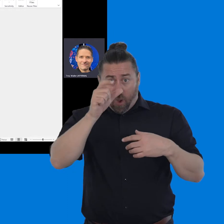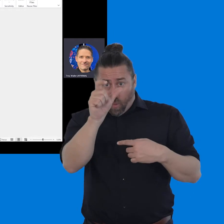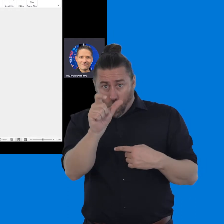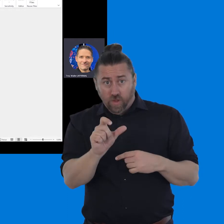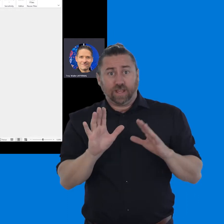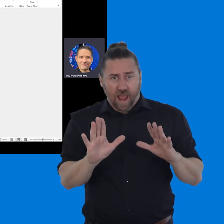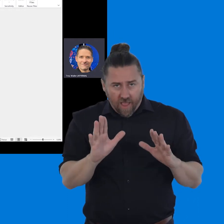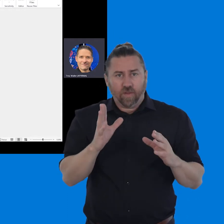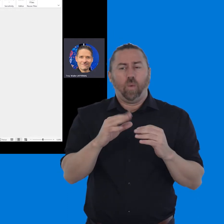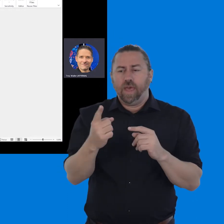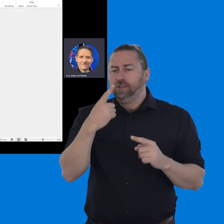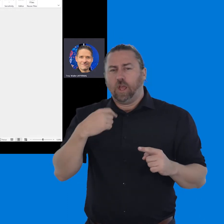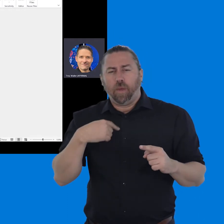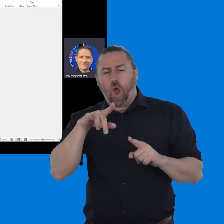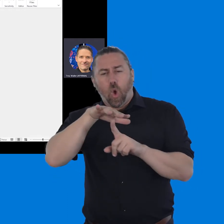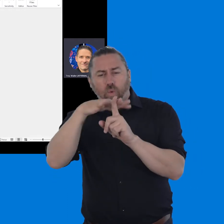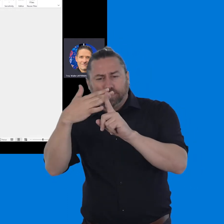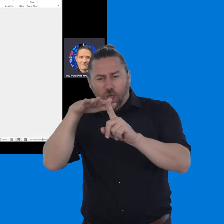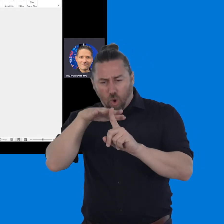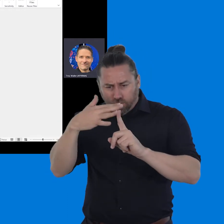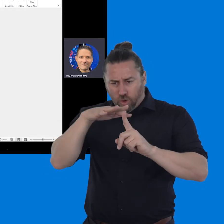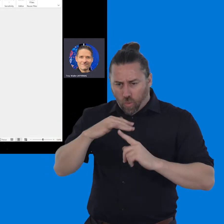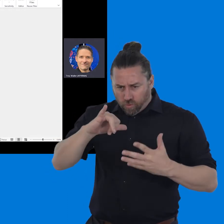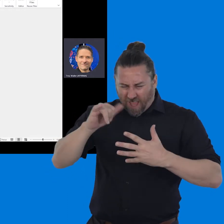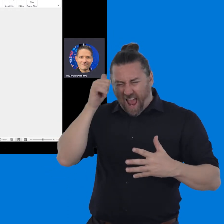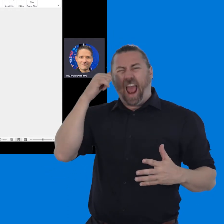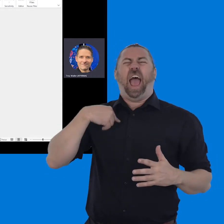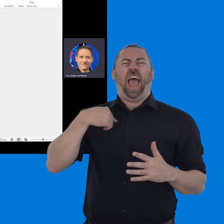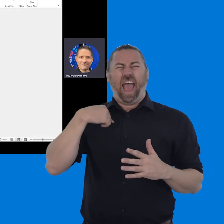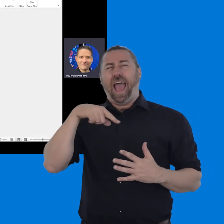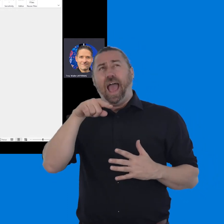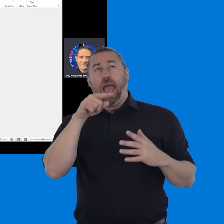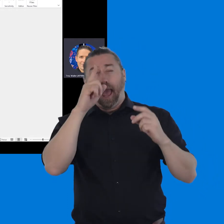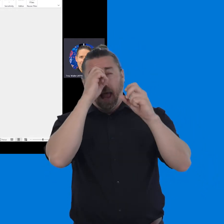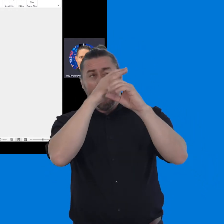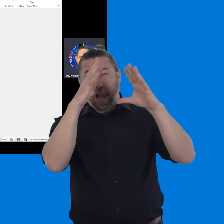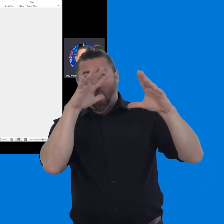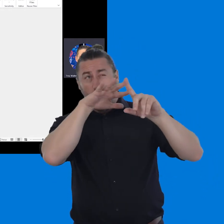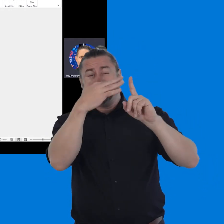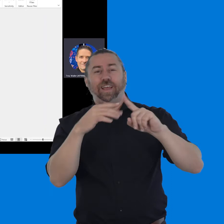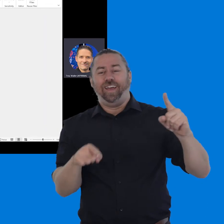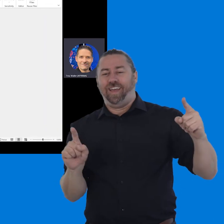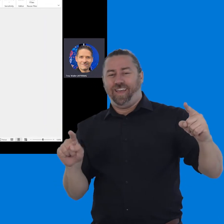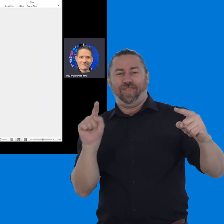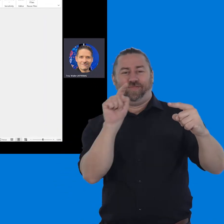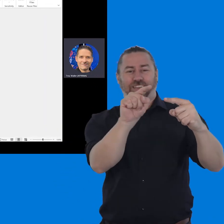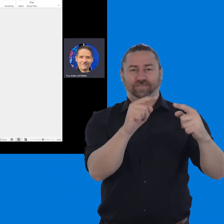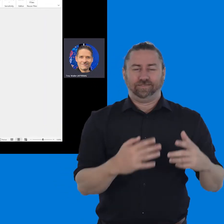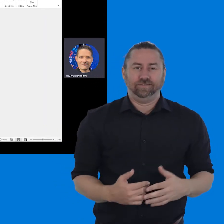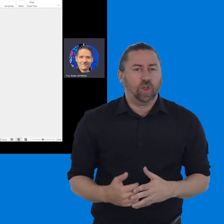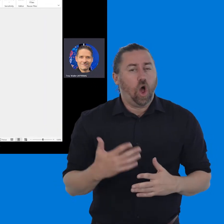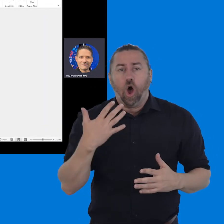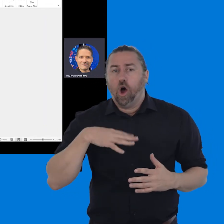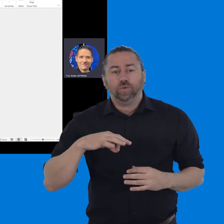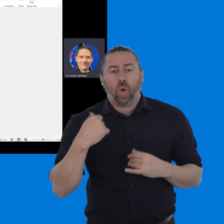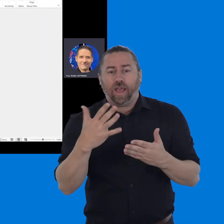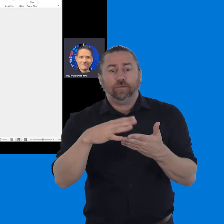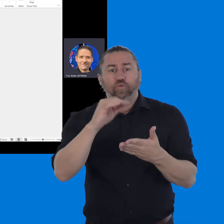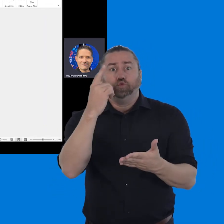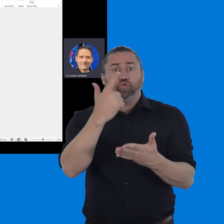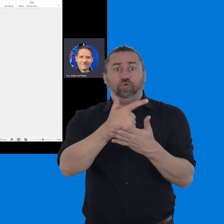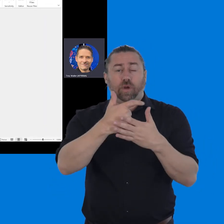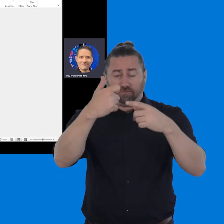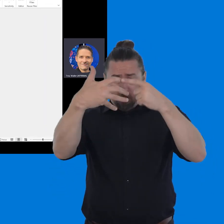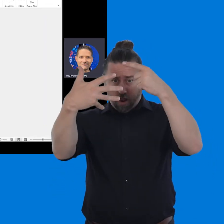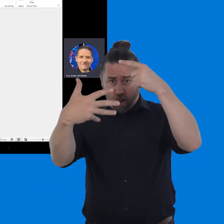required to convey enough information to make a decision, and of course, less text will help students, for example, because of visual crowding, that